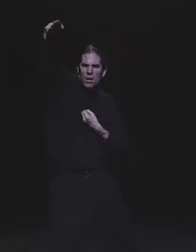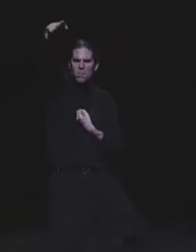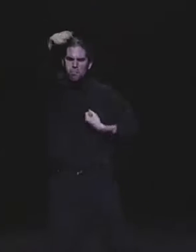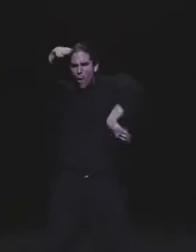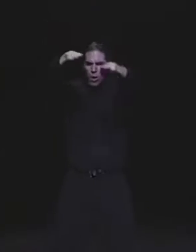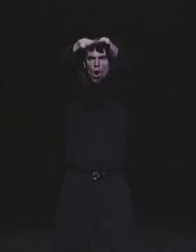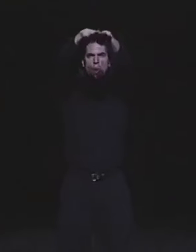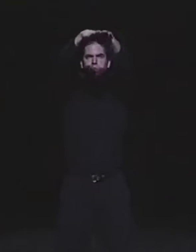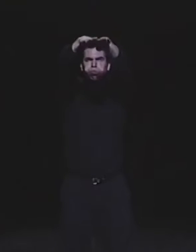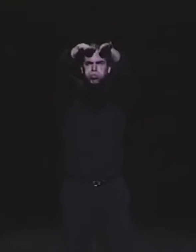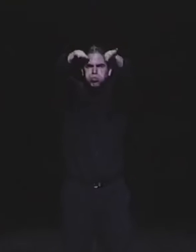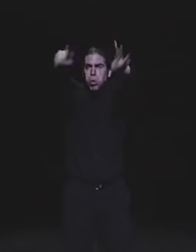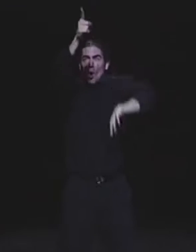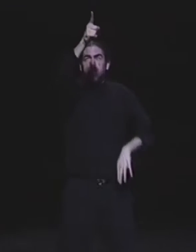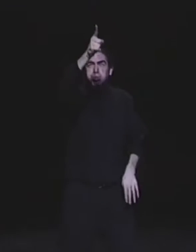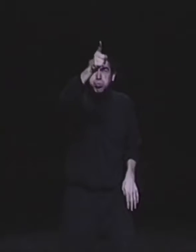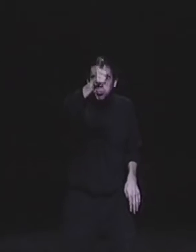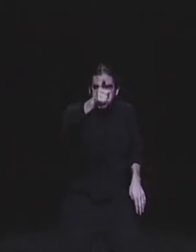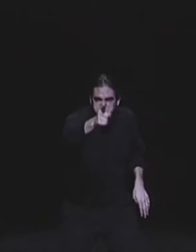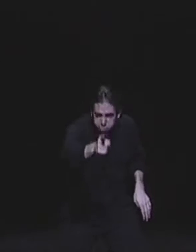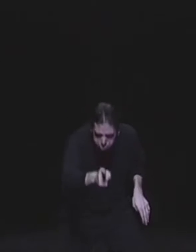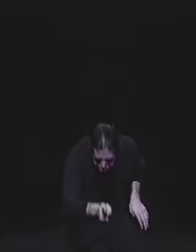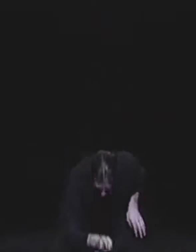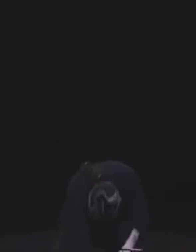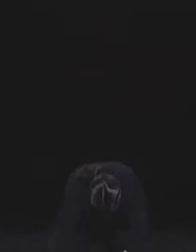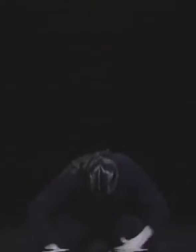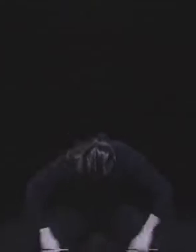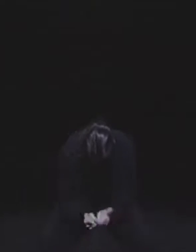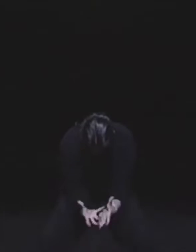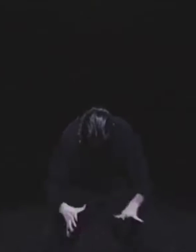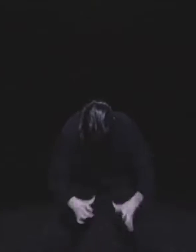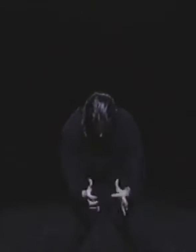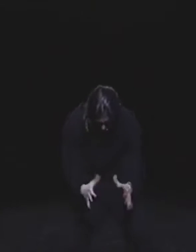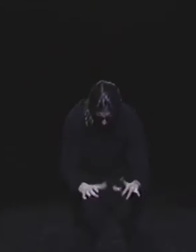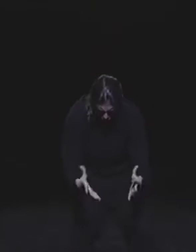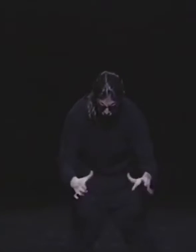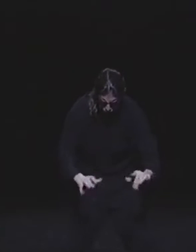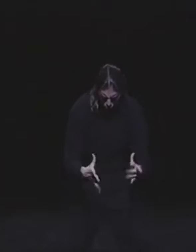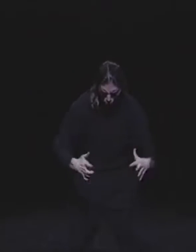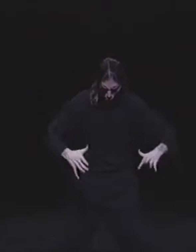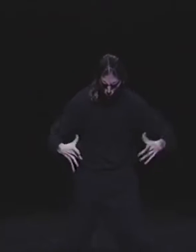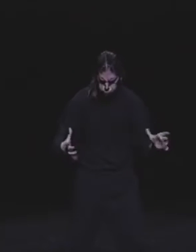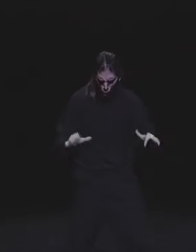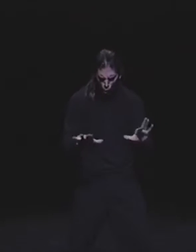It's the Bombay doors opening, the mushroom cloud,